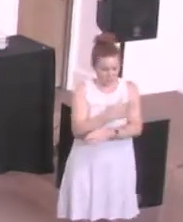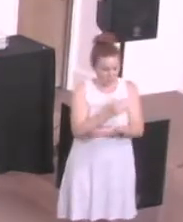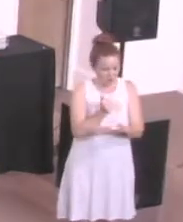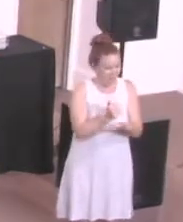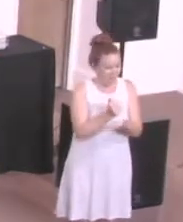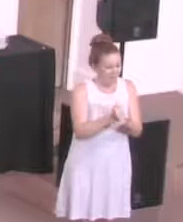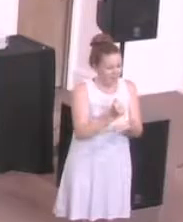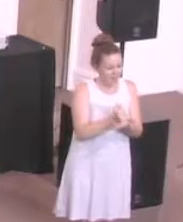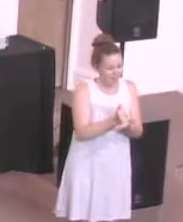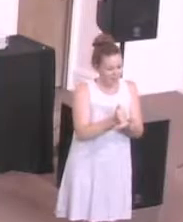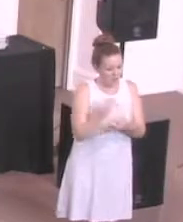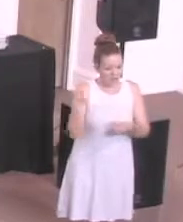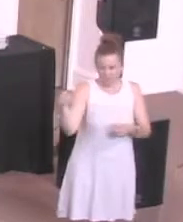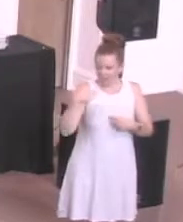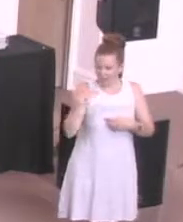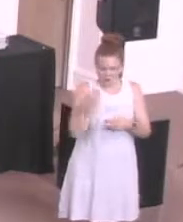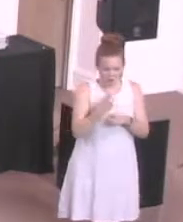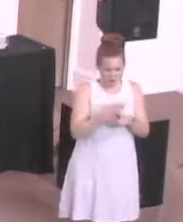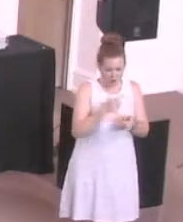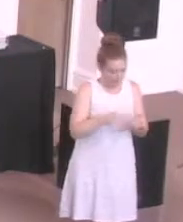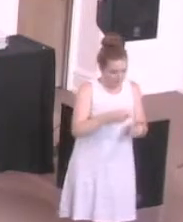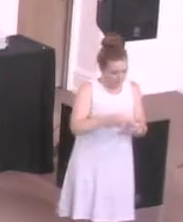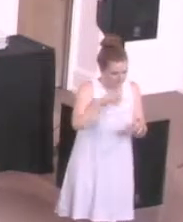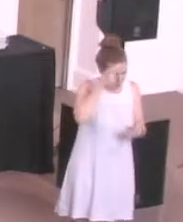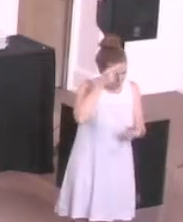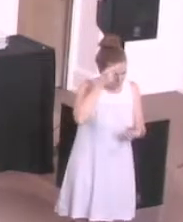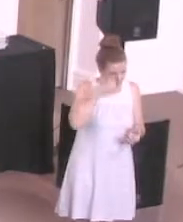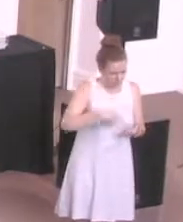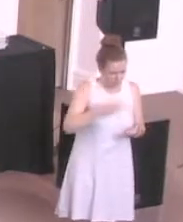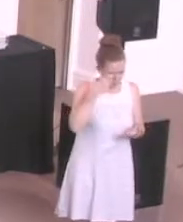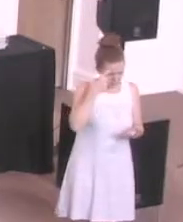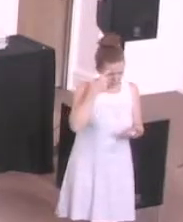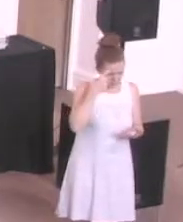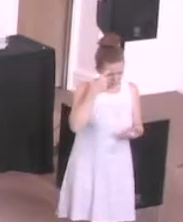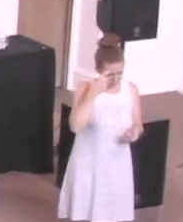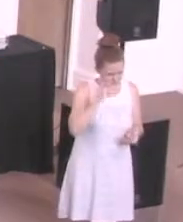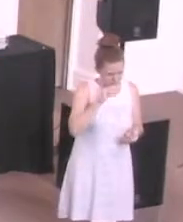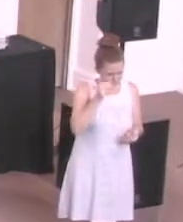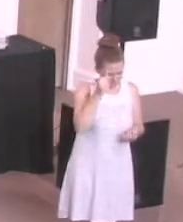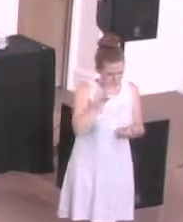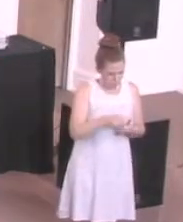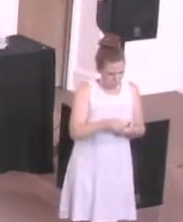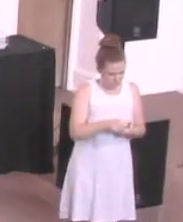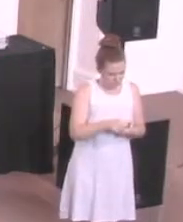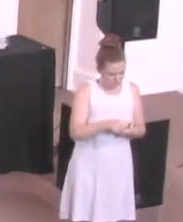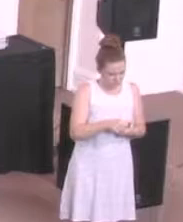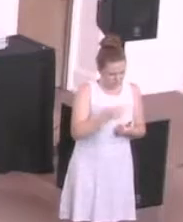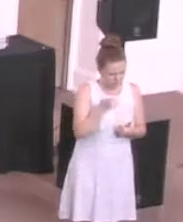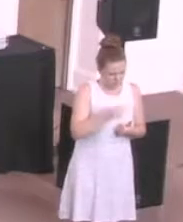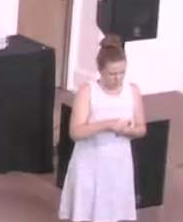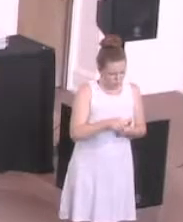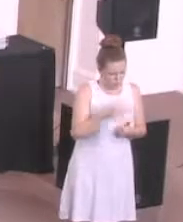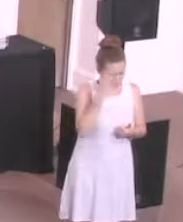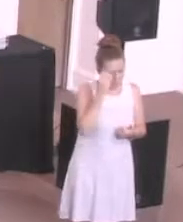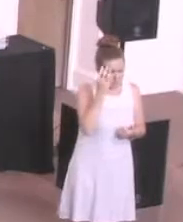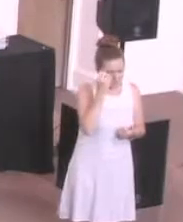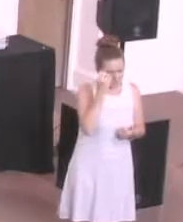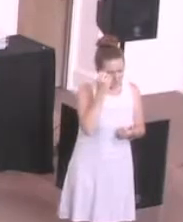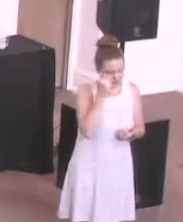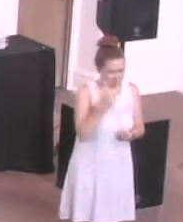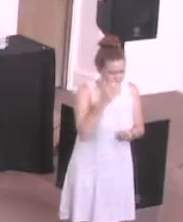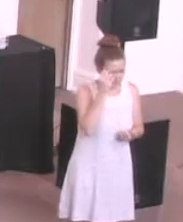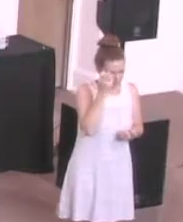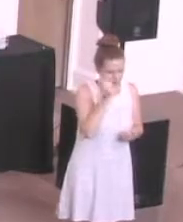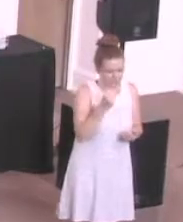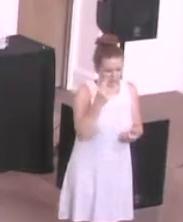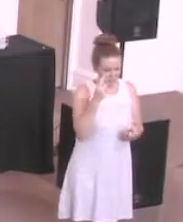time memorizing, and it's really helped. So he will minister to all of you. So I expect every single person, old or young, to